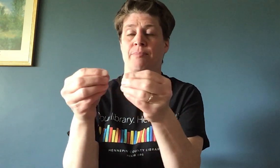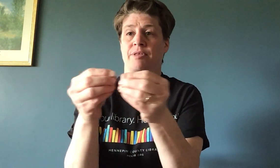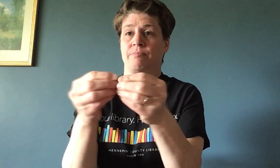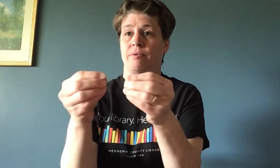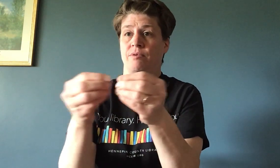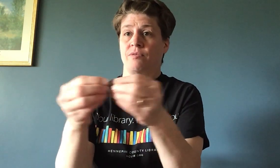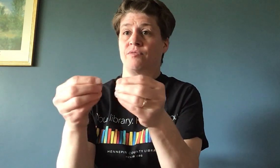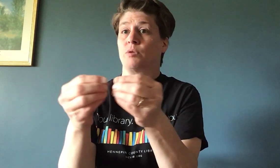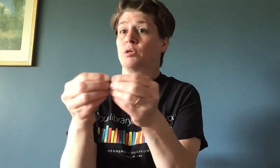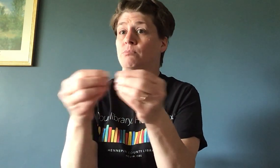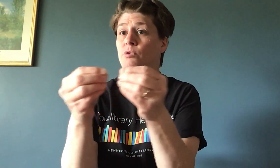them for the word more.